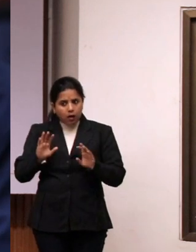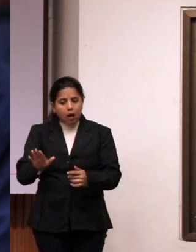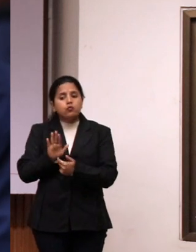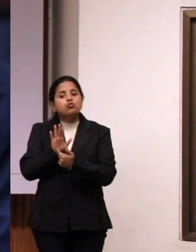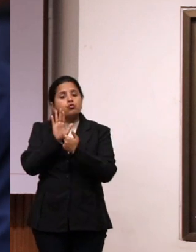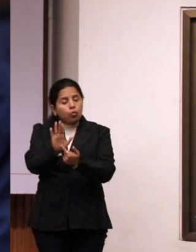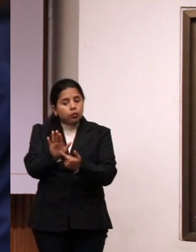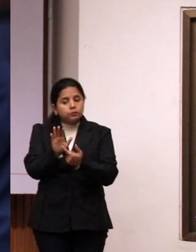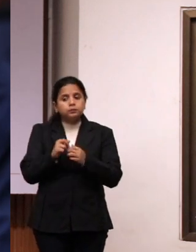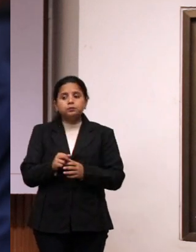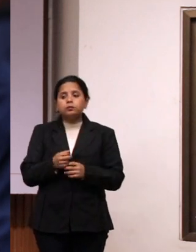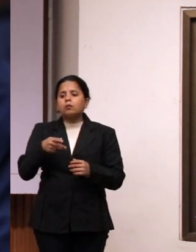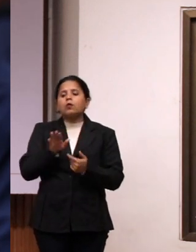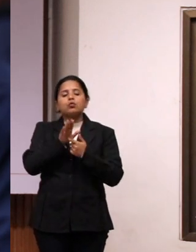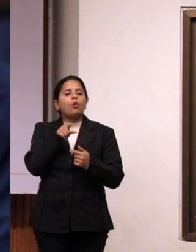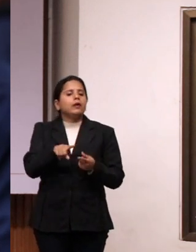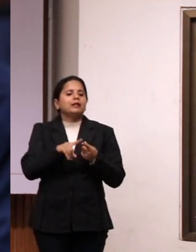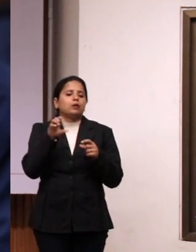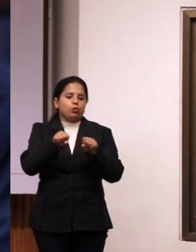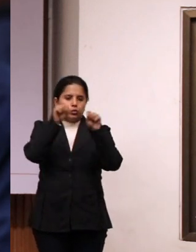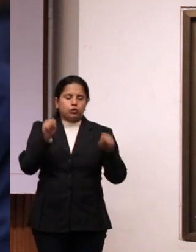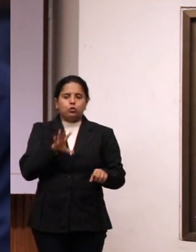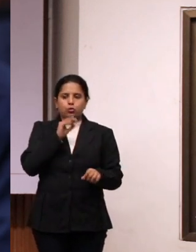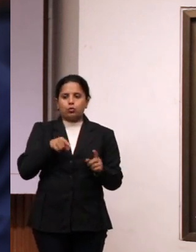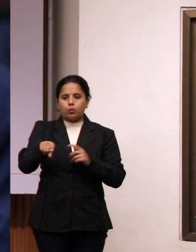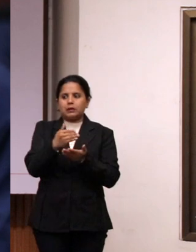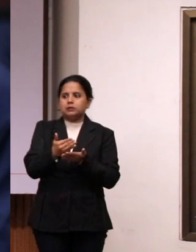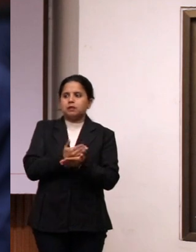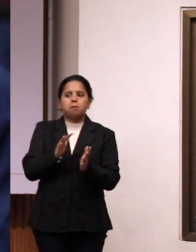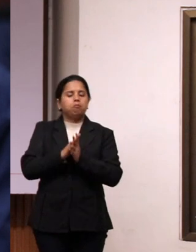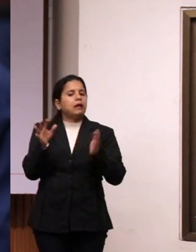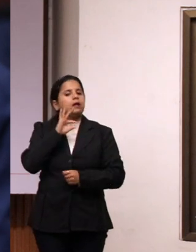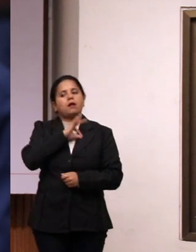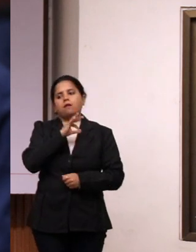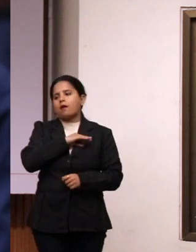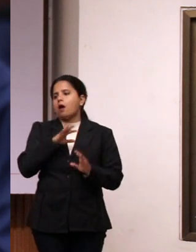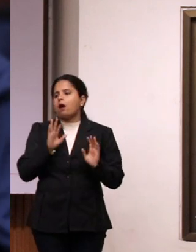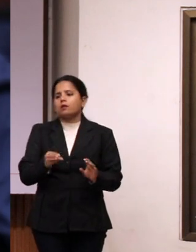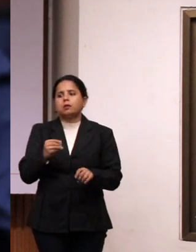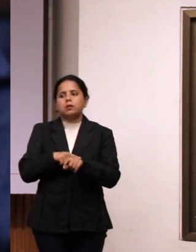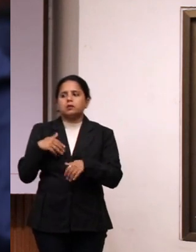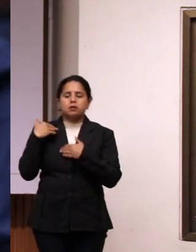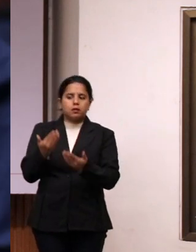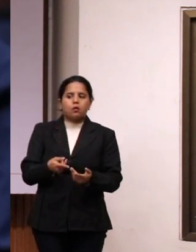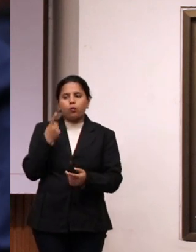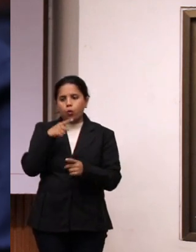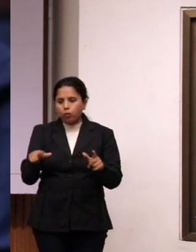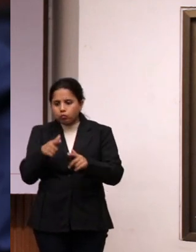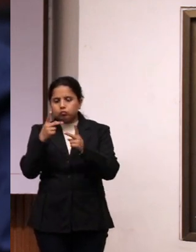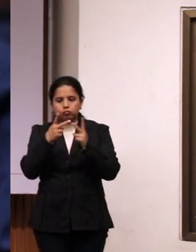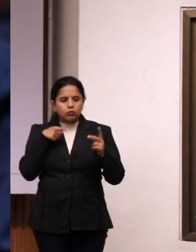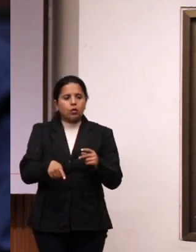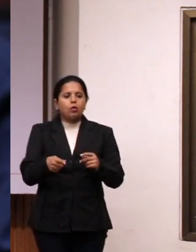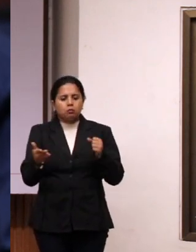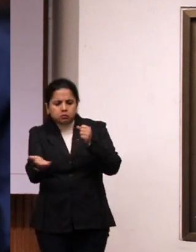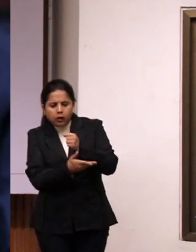know, demonstrate that ecosystem restoration has greater advantages over afforestation or reforestation?